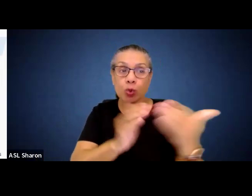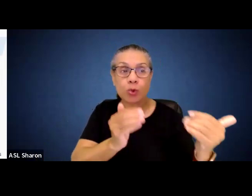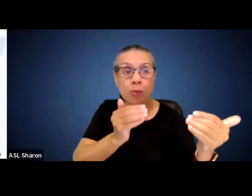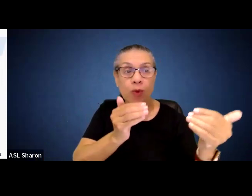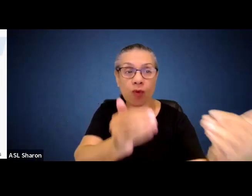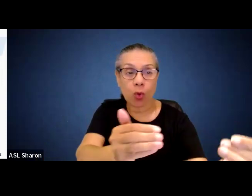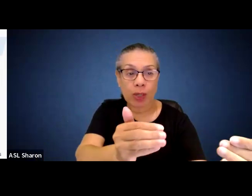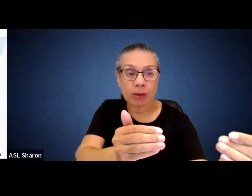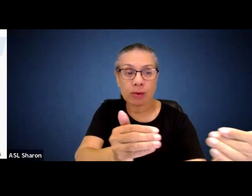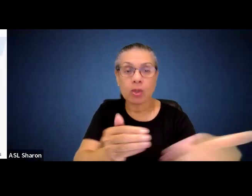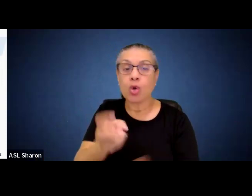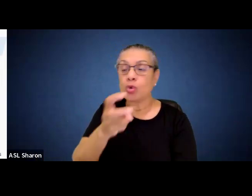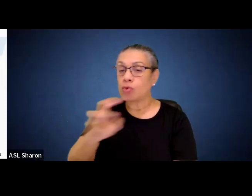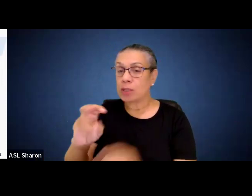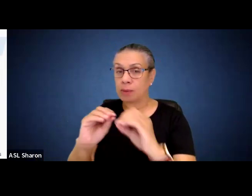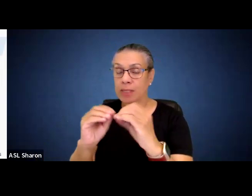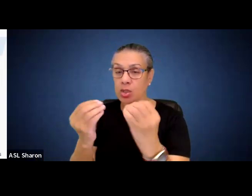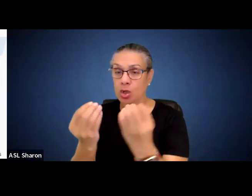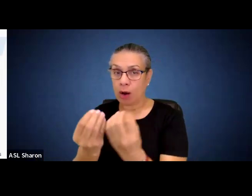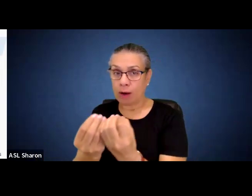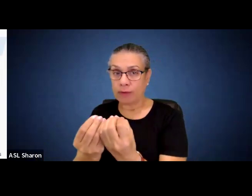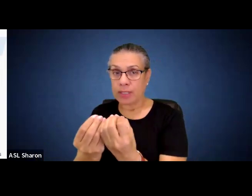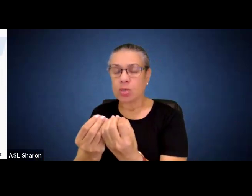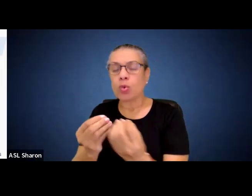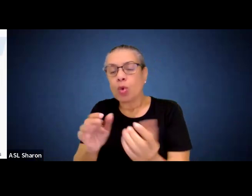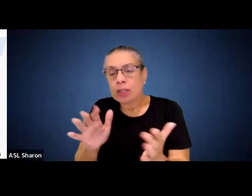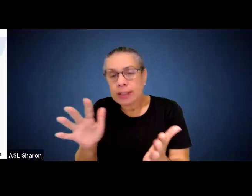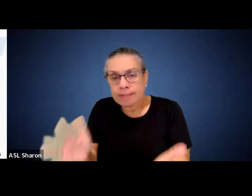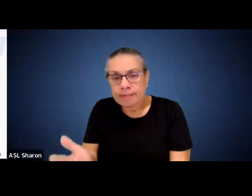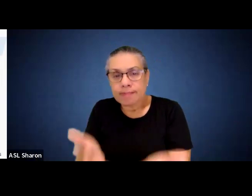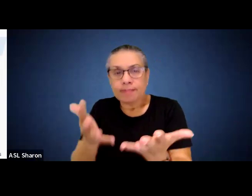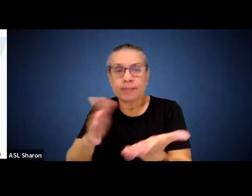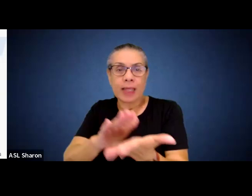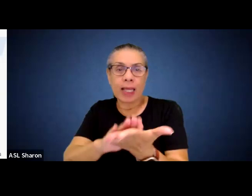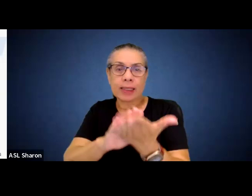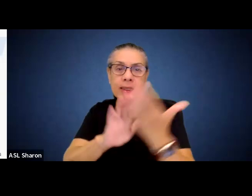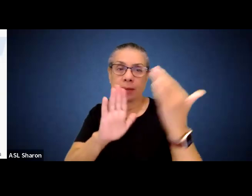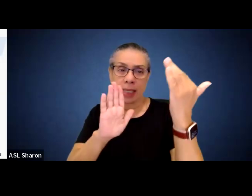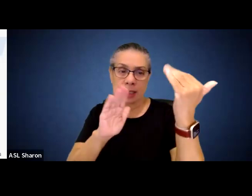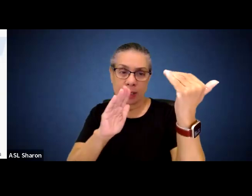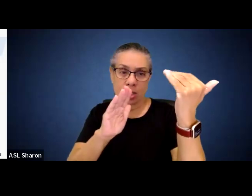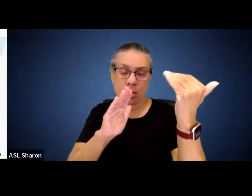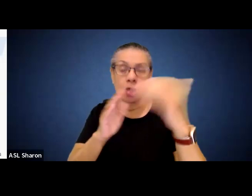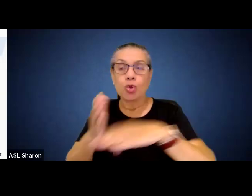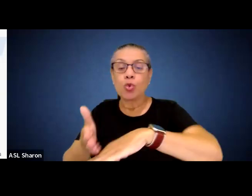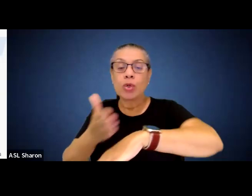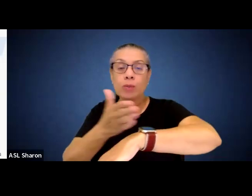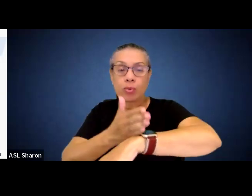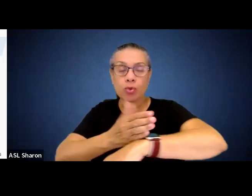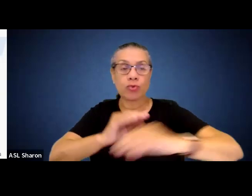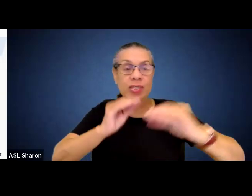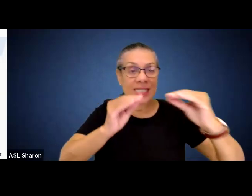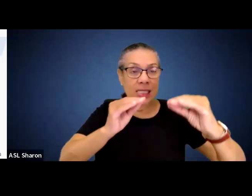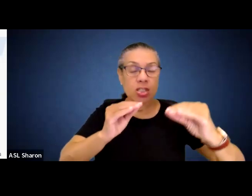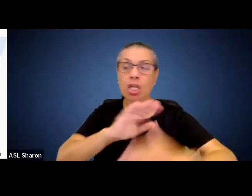The Transformation Office is particularly focused on helping to raise academic expectations and improve instruction in